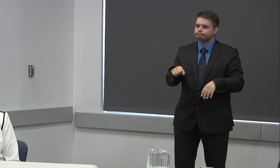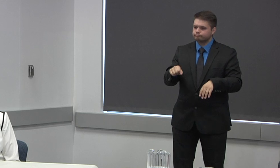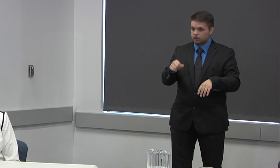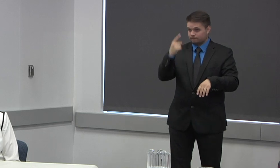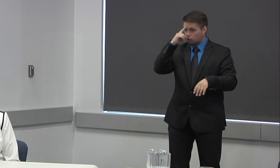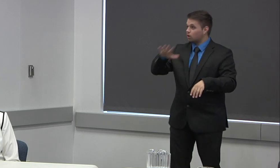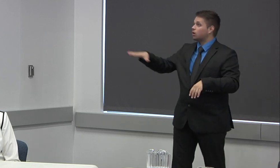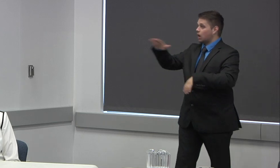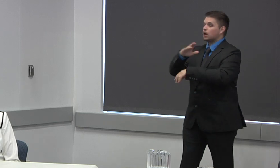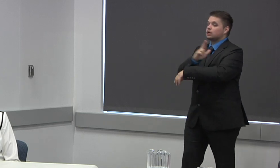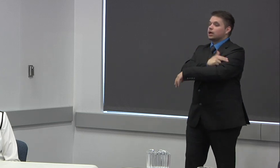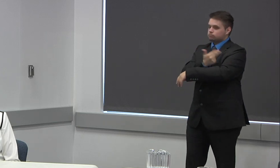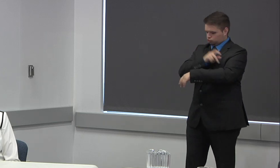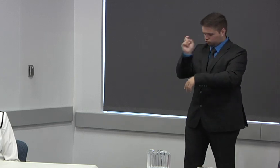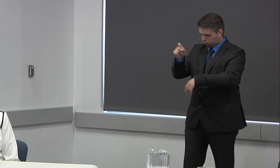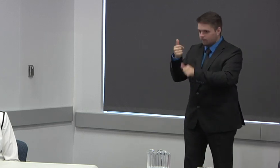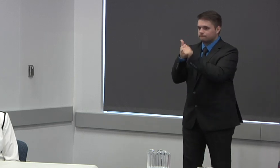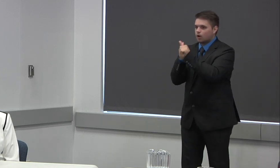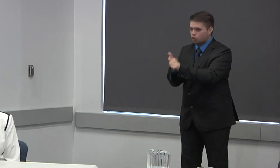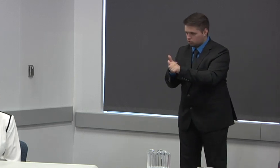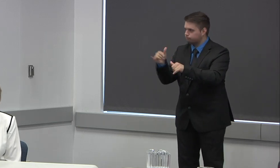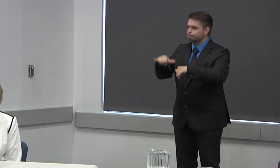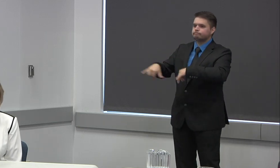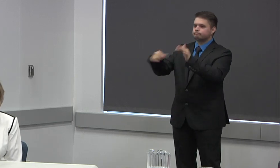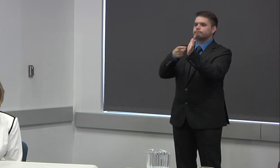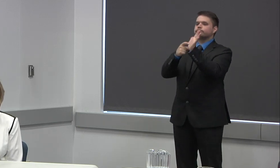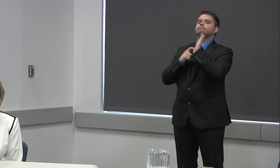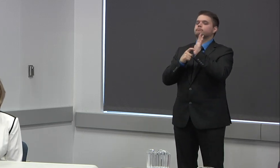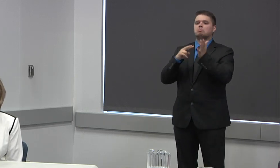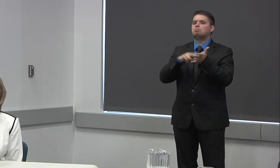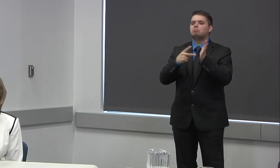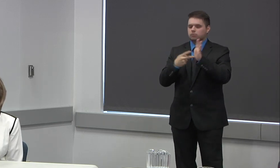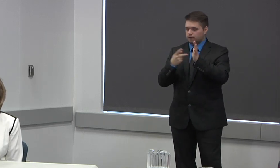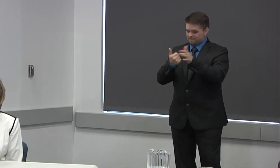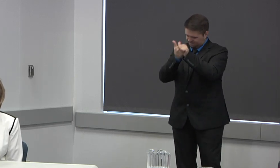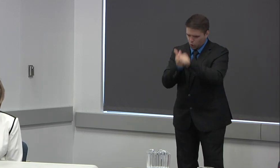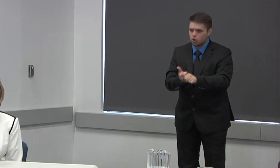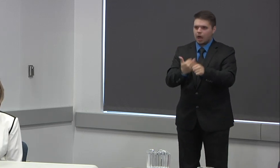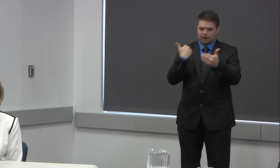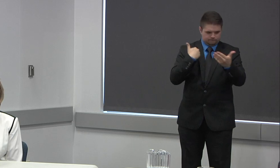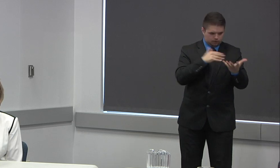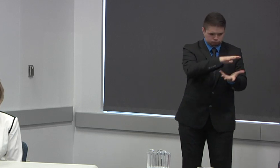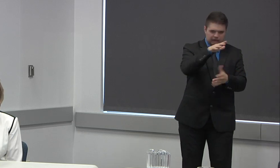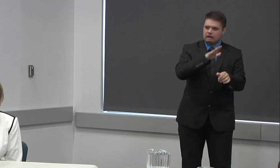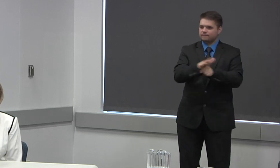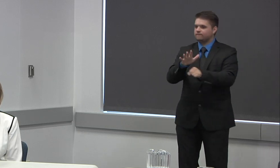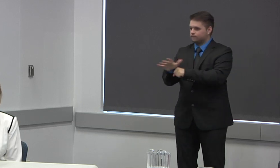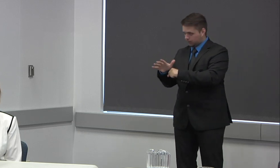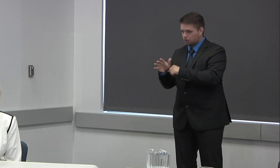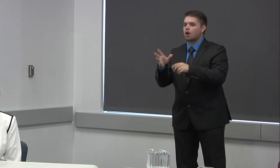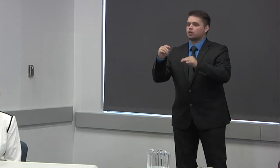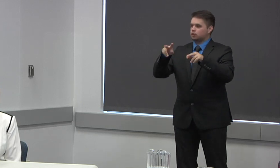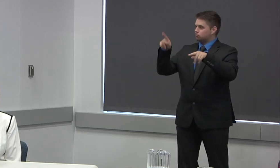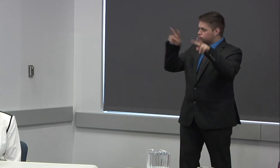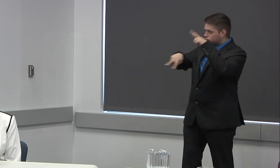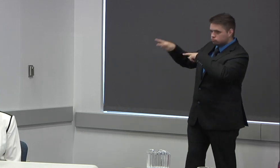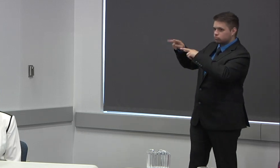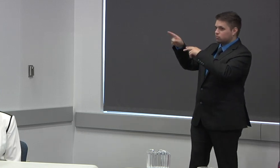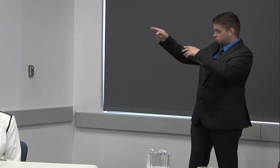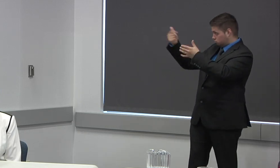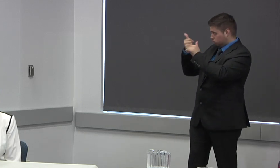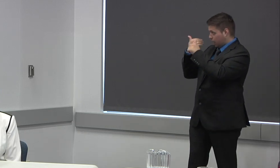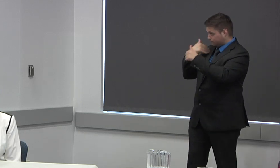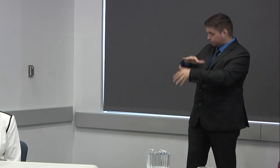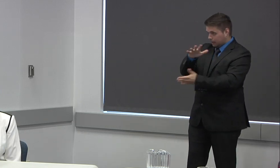required of the contingency measures within the PPE and monitoring our supply. Great, thank you. Thanks,